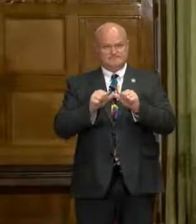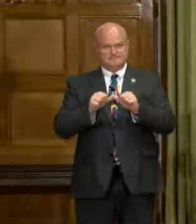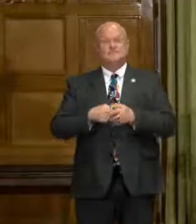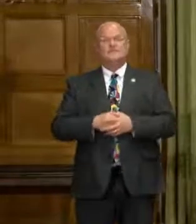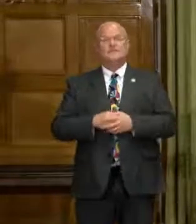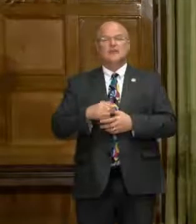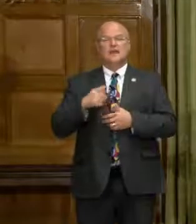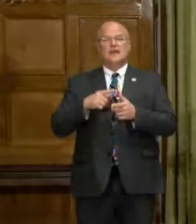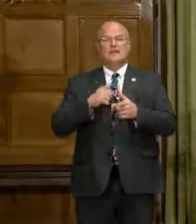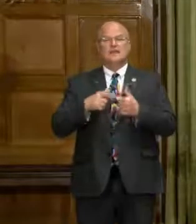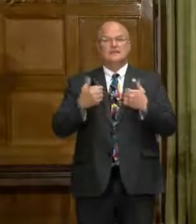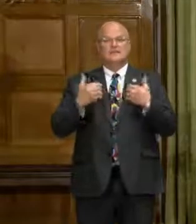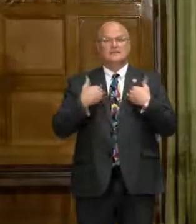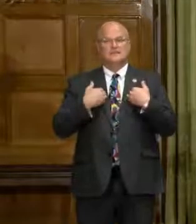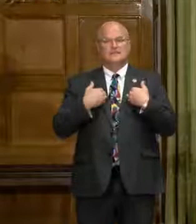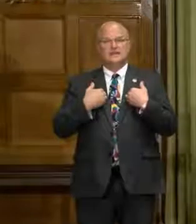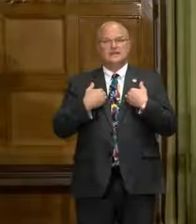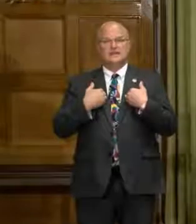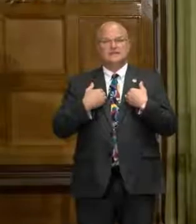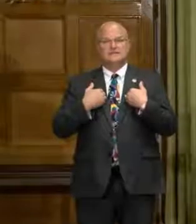state. And then we've had